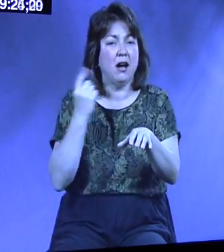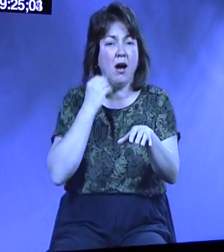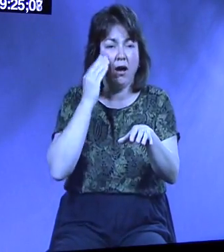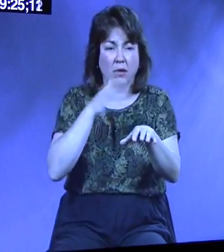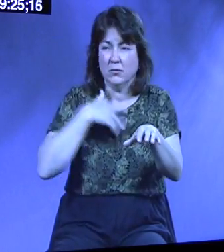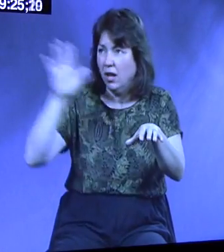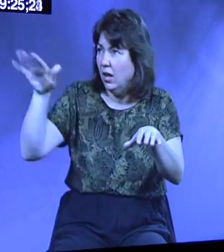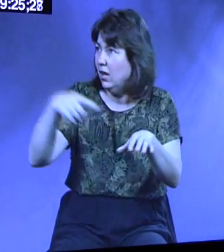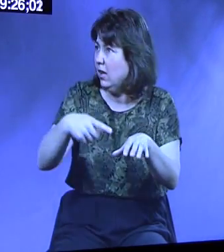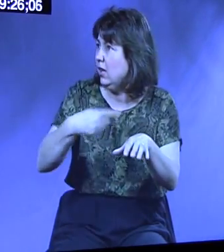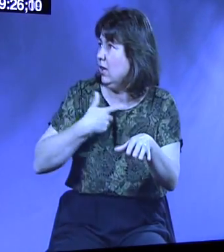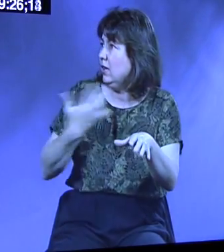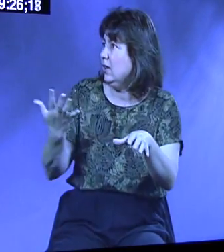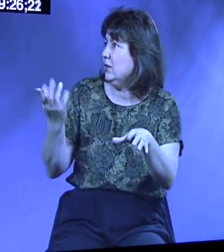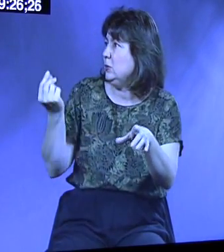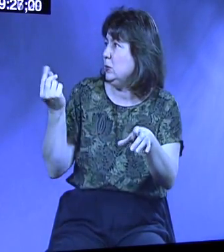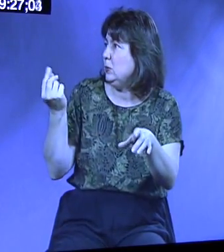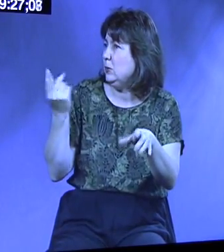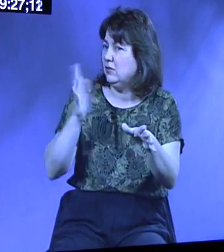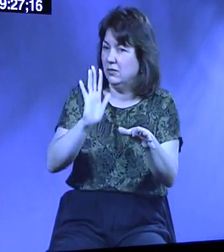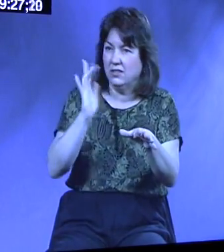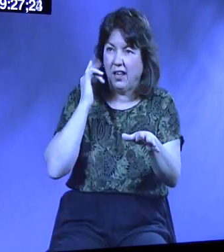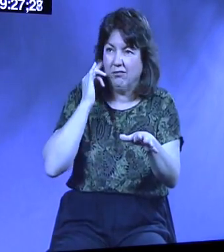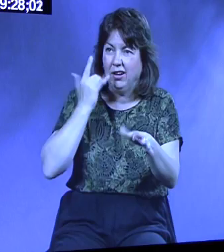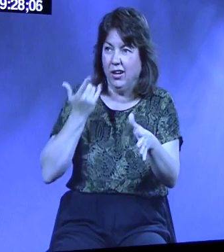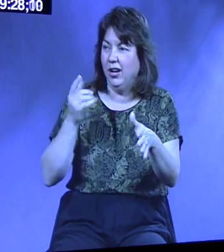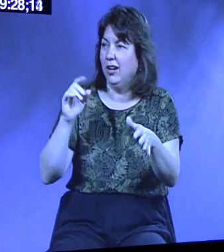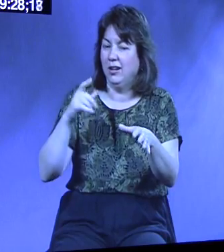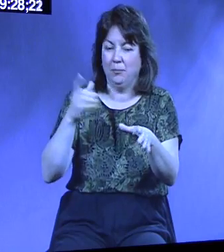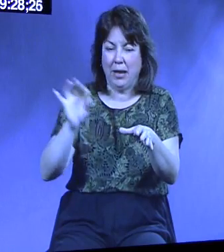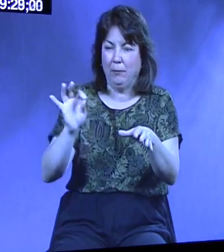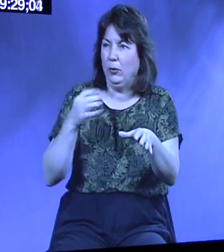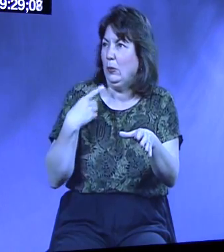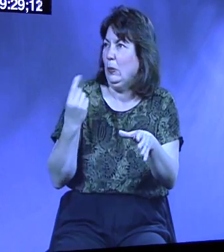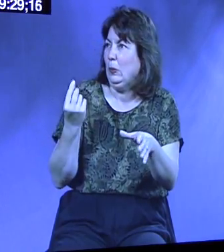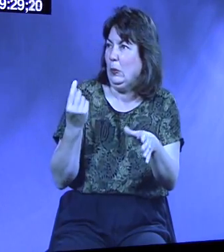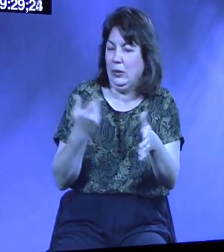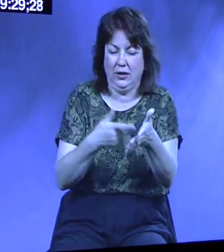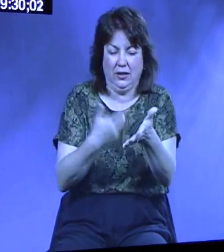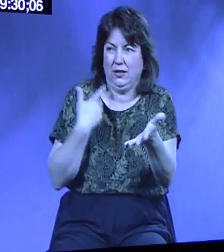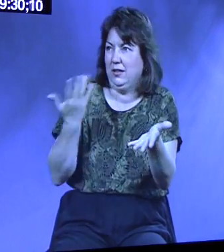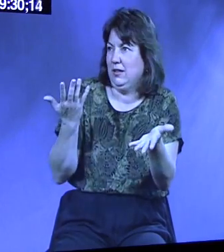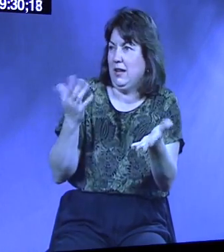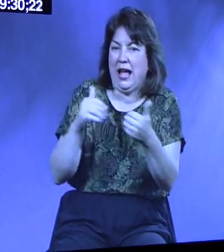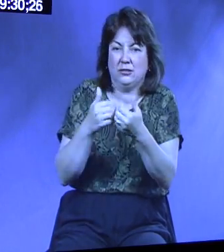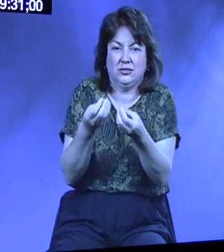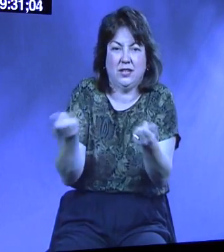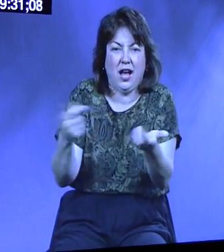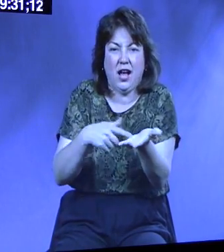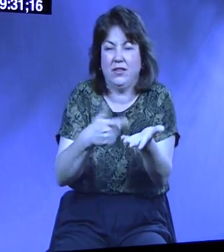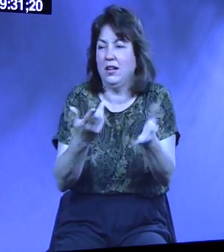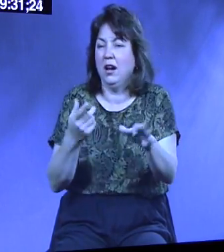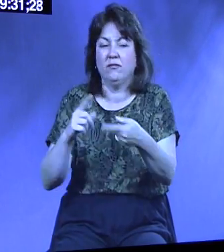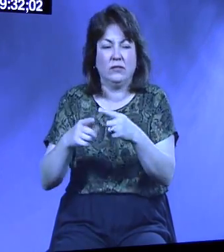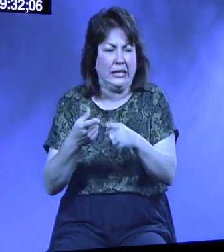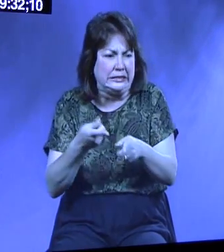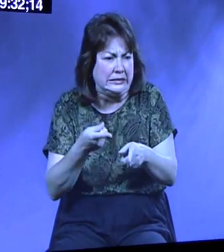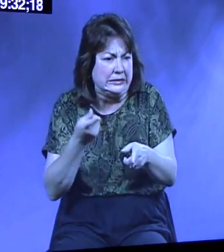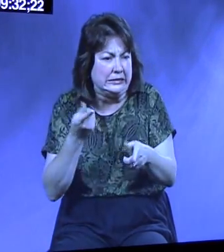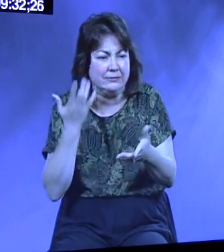I waited for one of my friends to finally come home, and I was like, what should I do? I was cutting some peppers, and my hands are